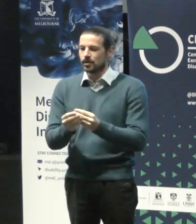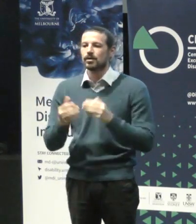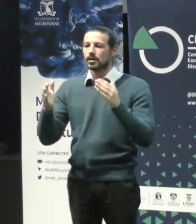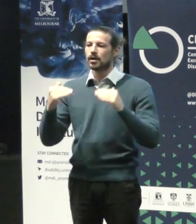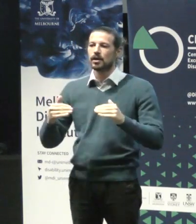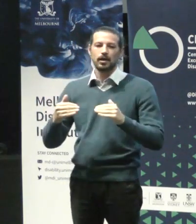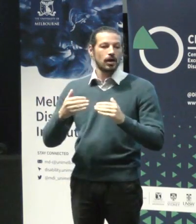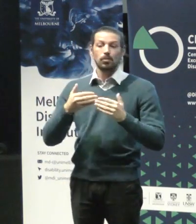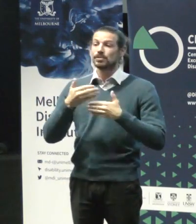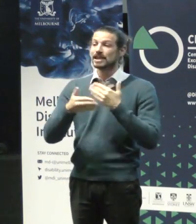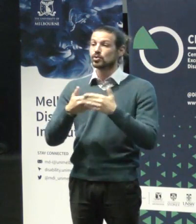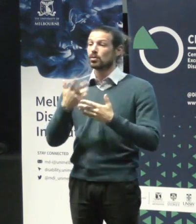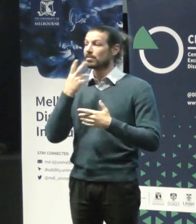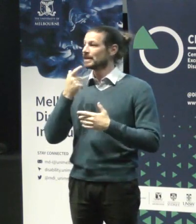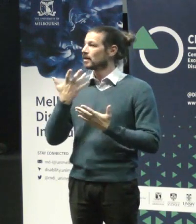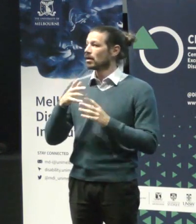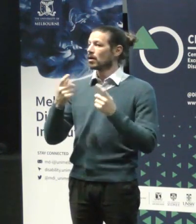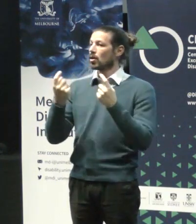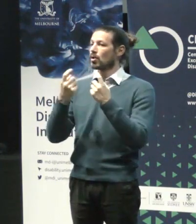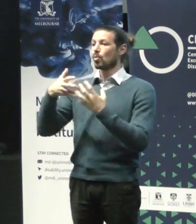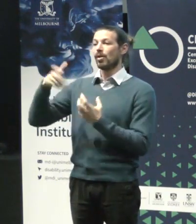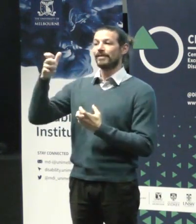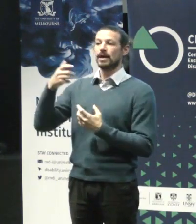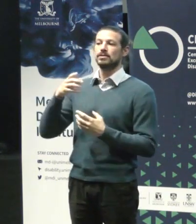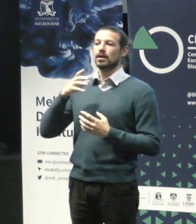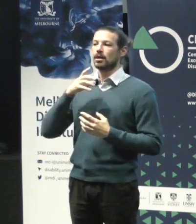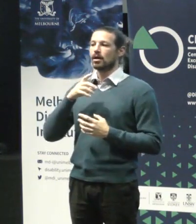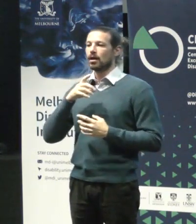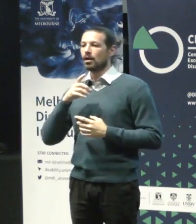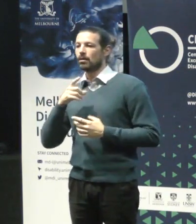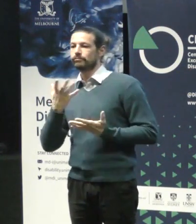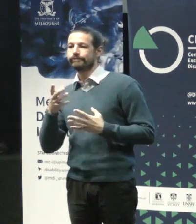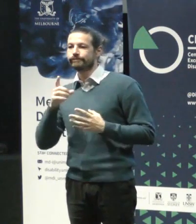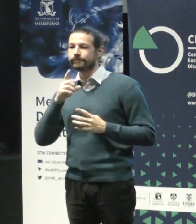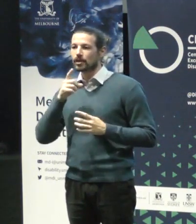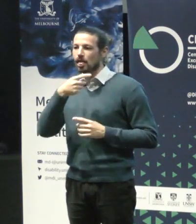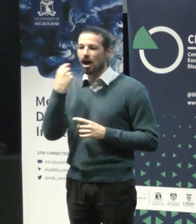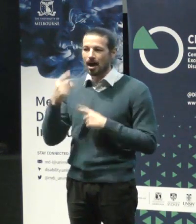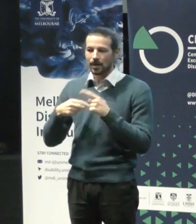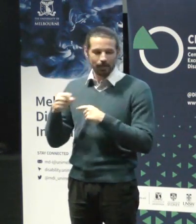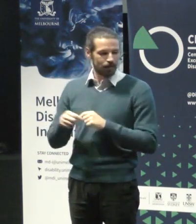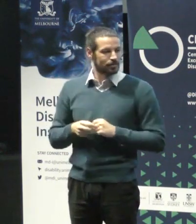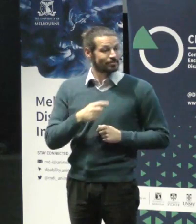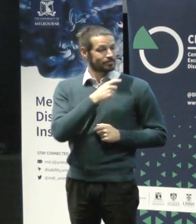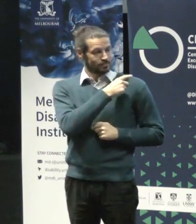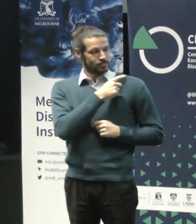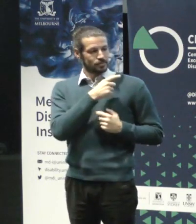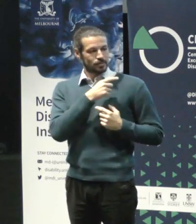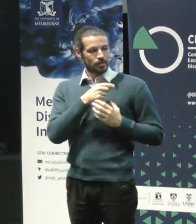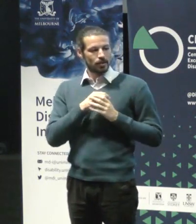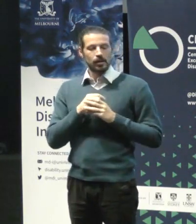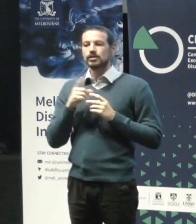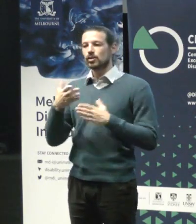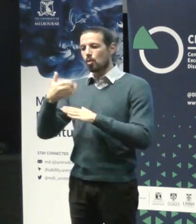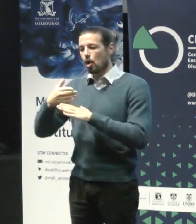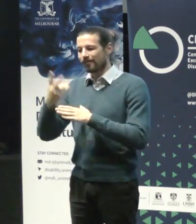her qualifications. She comes to work with the daughter of the person we were talking to. She got through 2 weeks, it became very apparent she